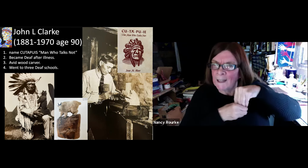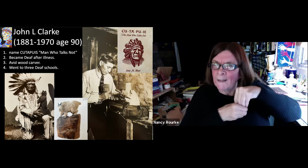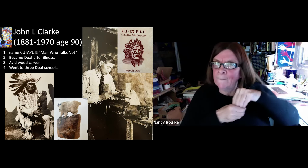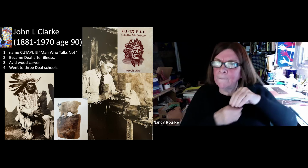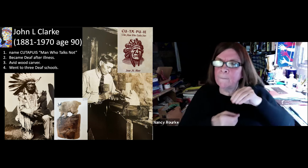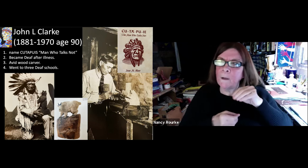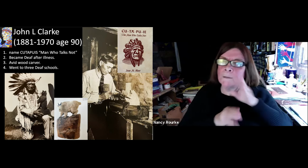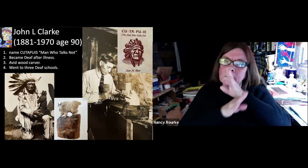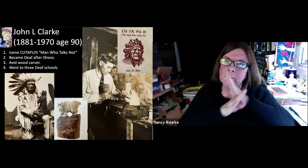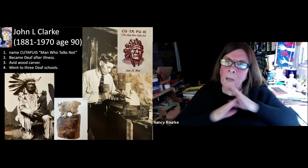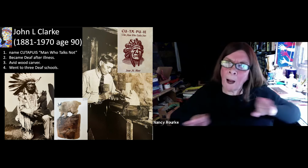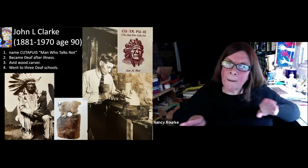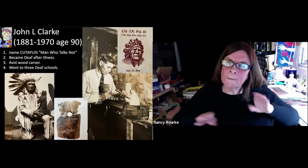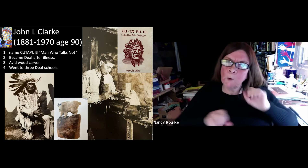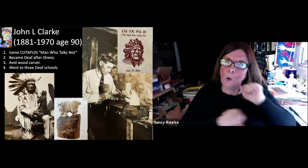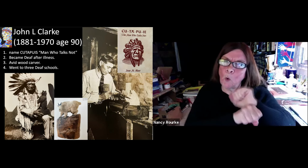In 1949.